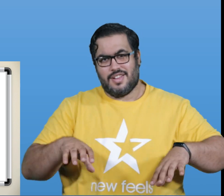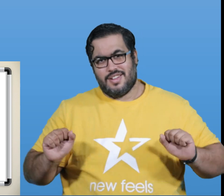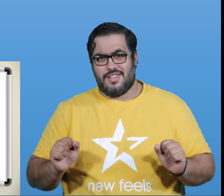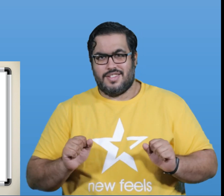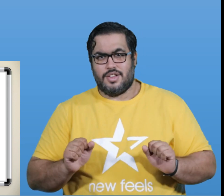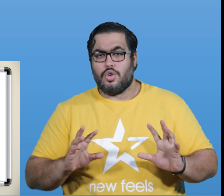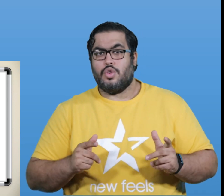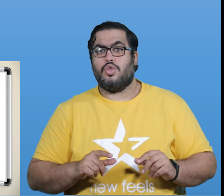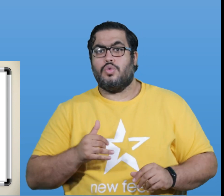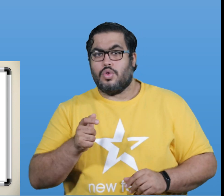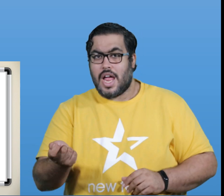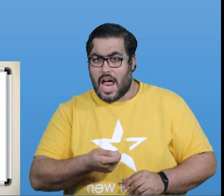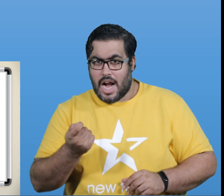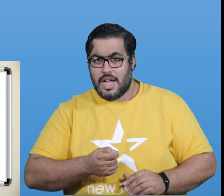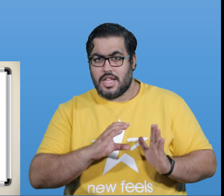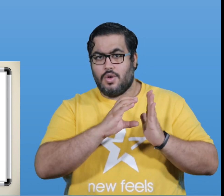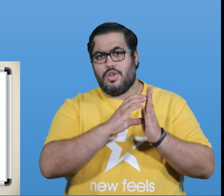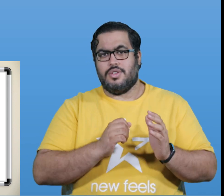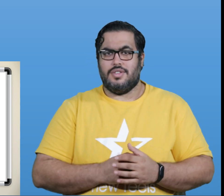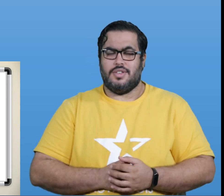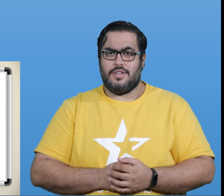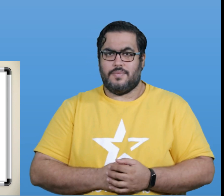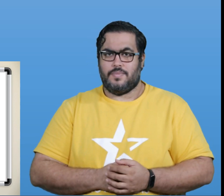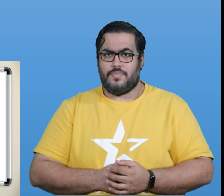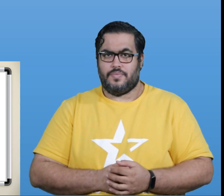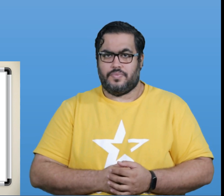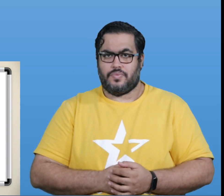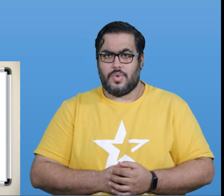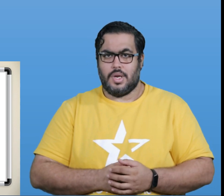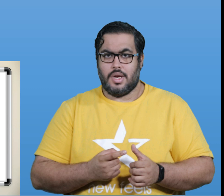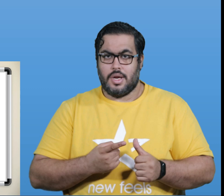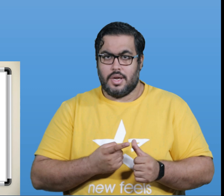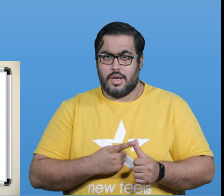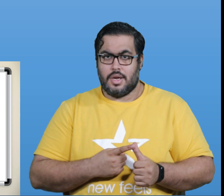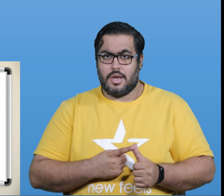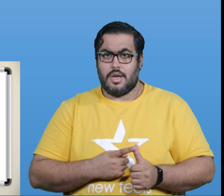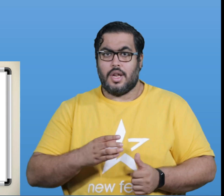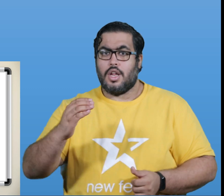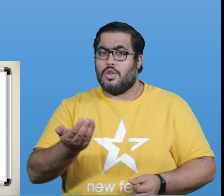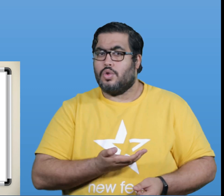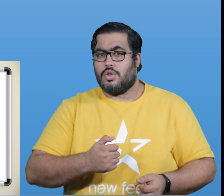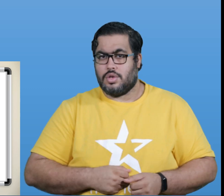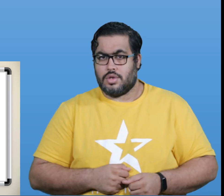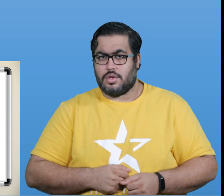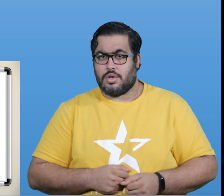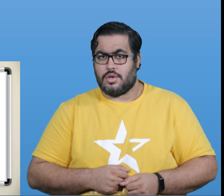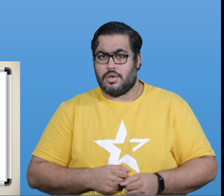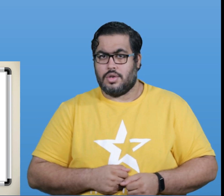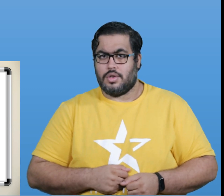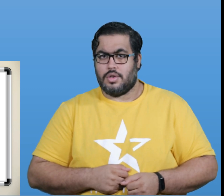having family celebrations. So that's the question that we want to answer. Okay, so for the introduction, we would say, first of all, we want